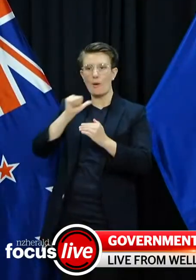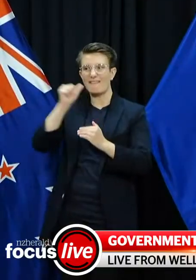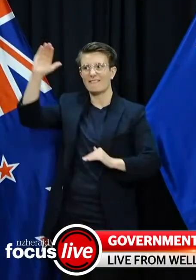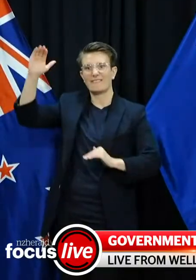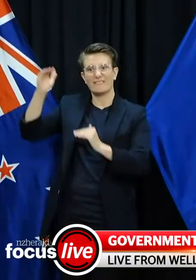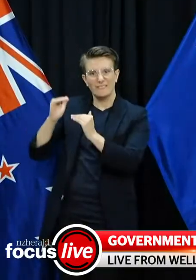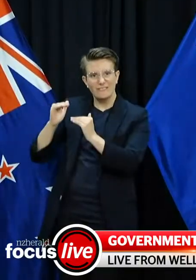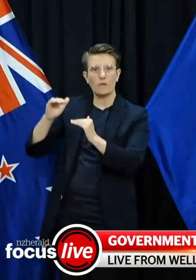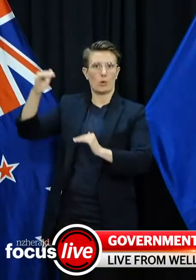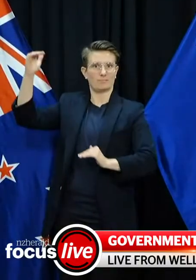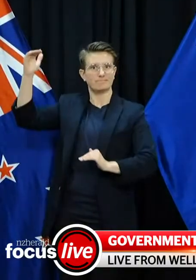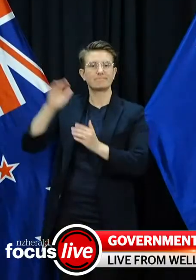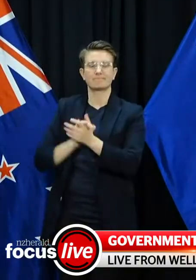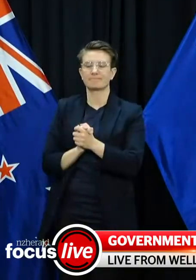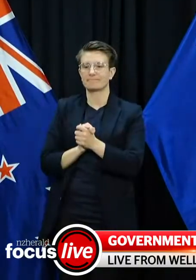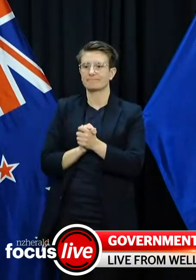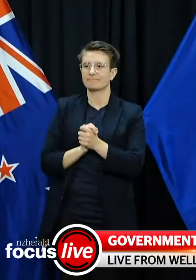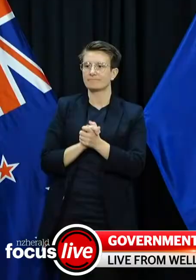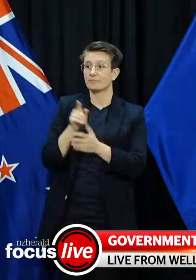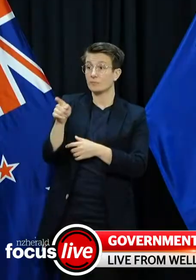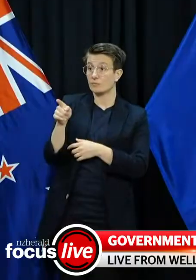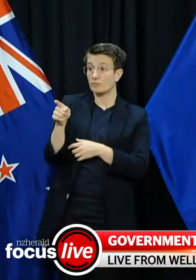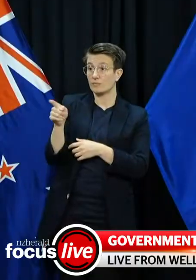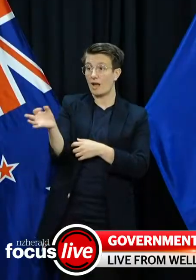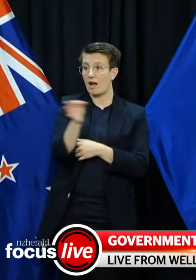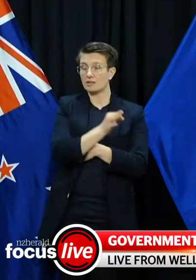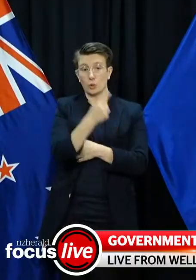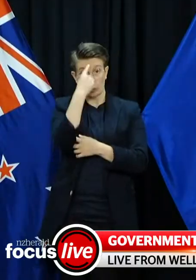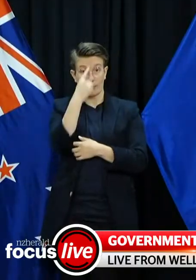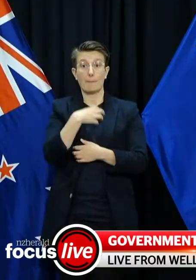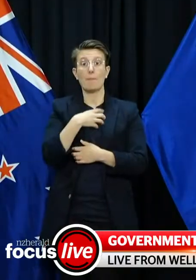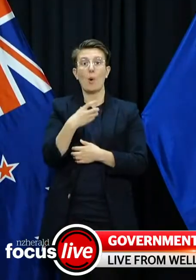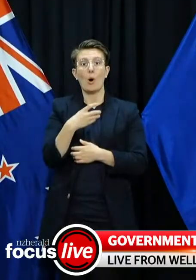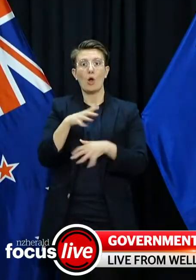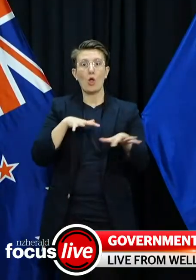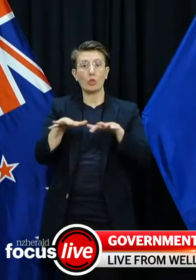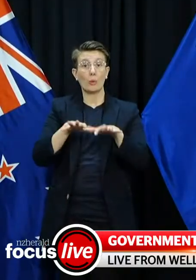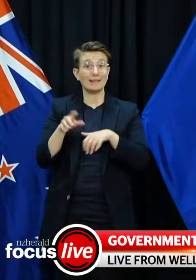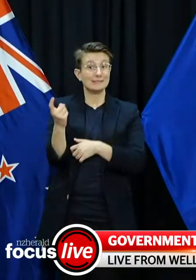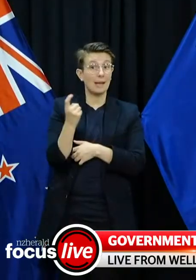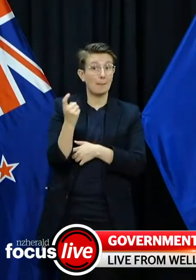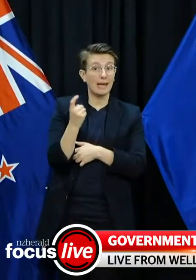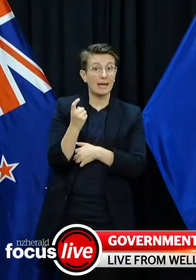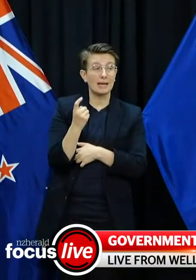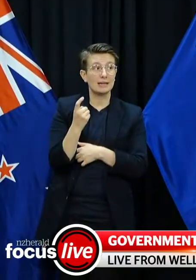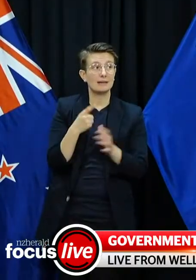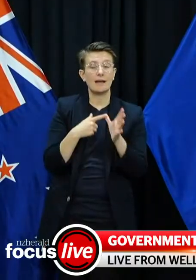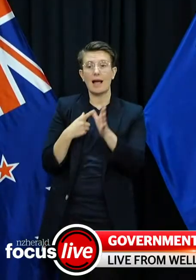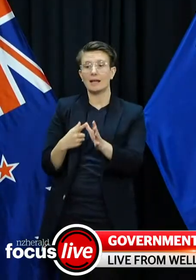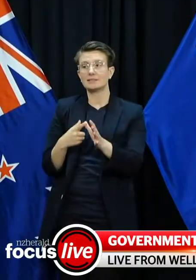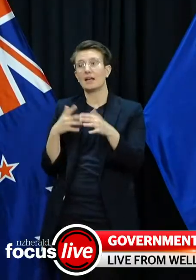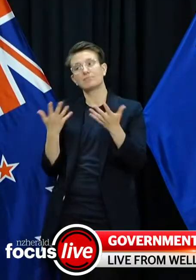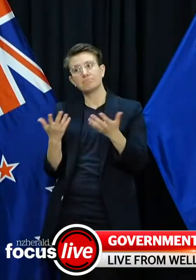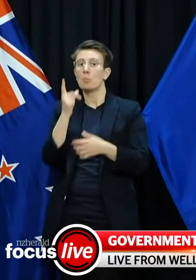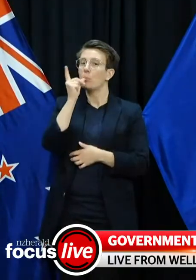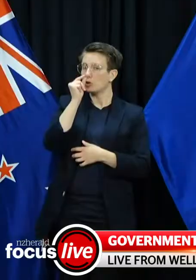We're not expecting them, but it's certainly possible. So as I said, when you get a big earthquake, you're more likely to have another big earthquake, but it's the